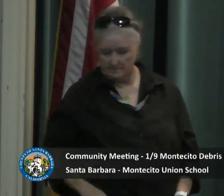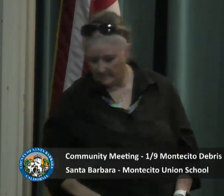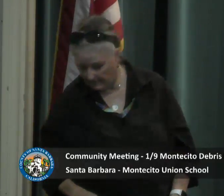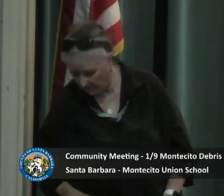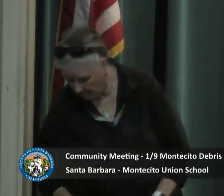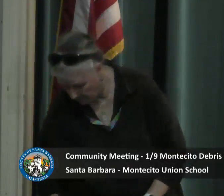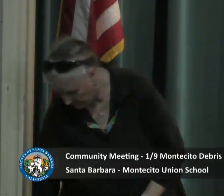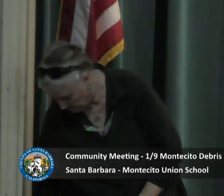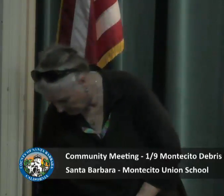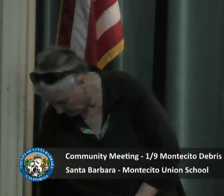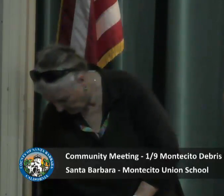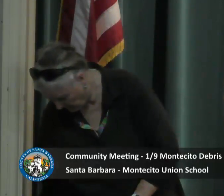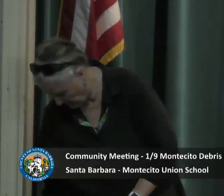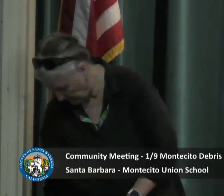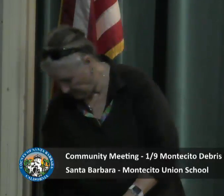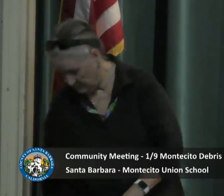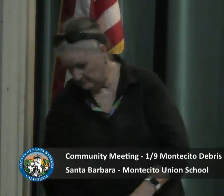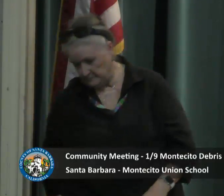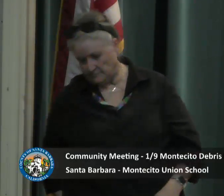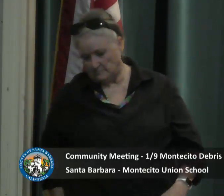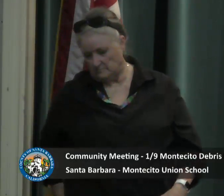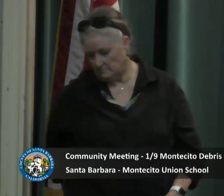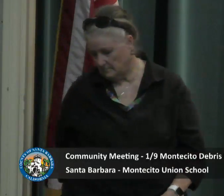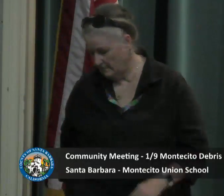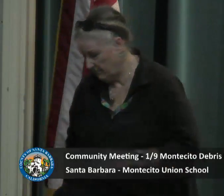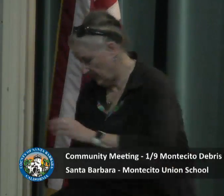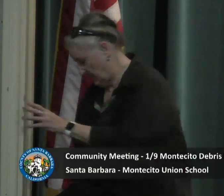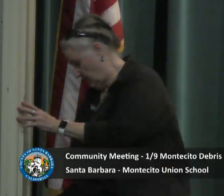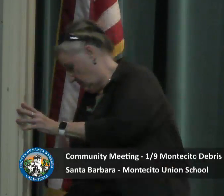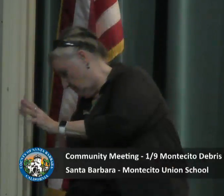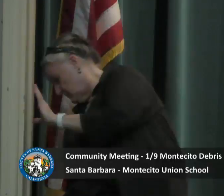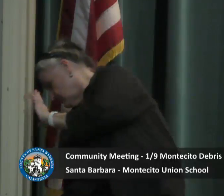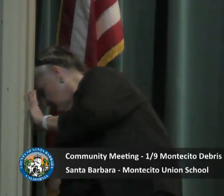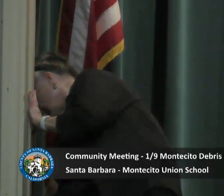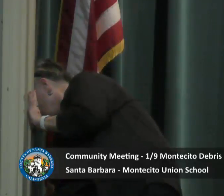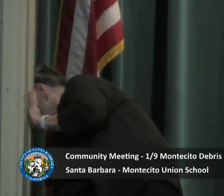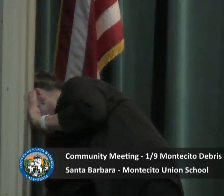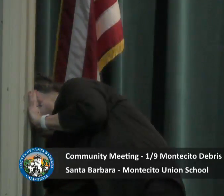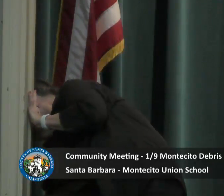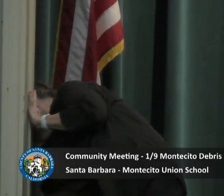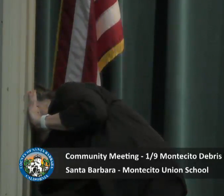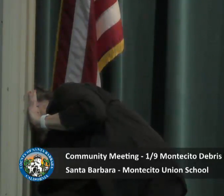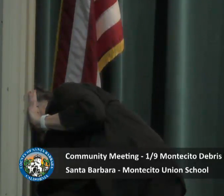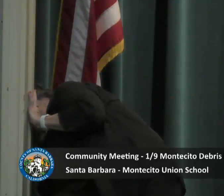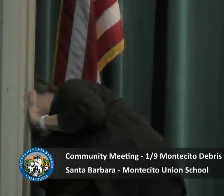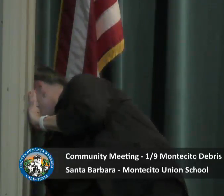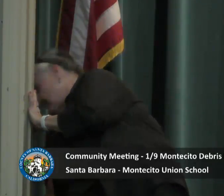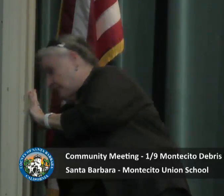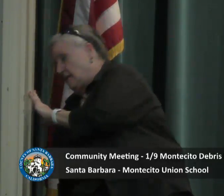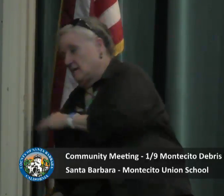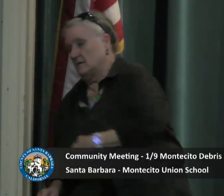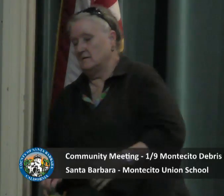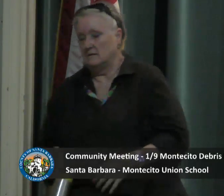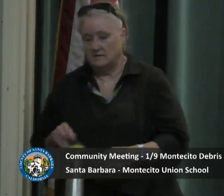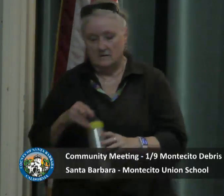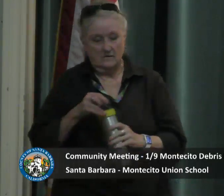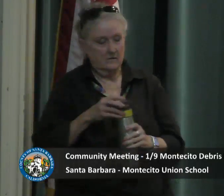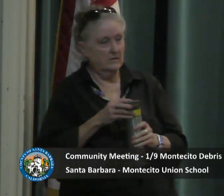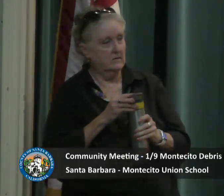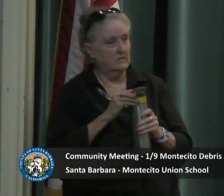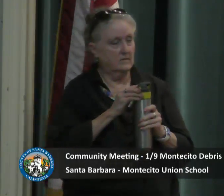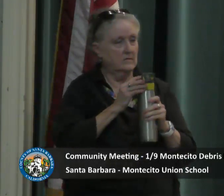work. You can put a little bit of antibacterial ointment on it if you want, and just be mindful of your own health while you're doing